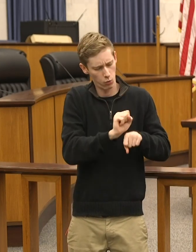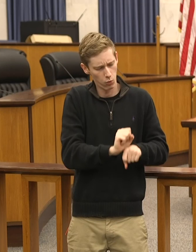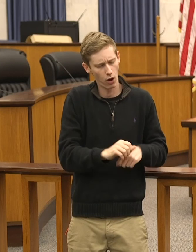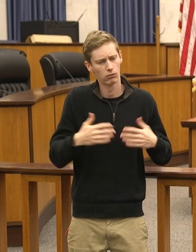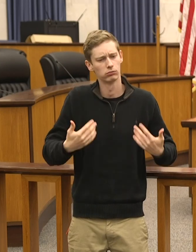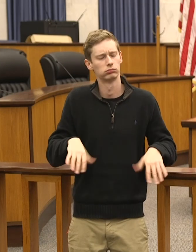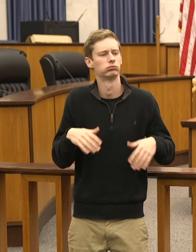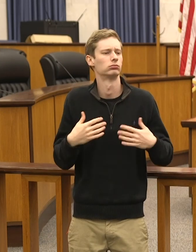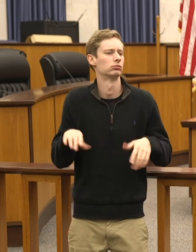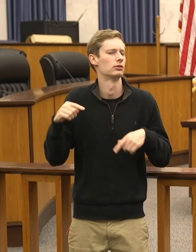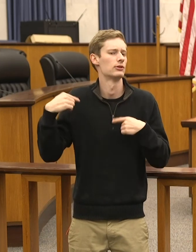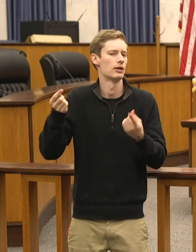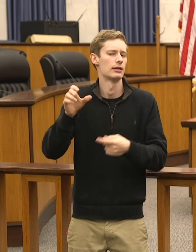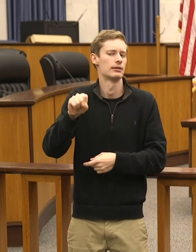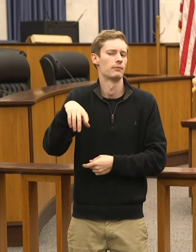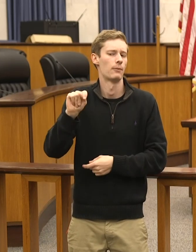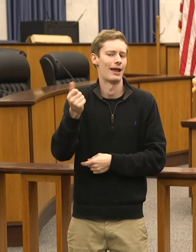their hearts out since September 18th.